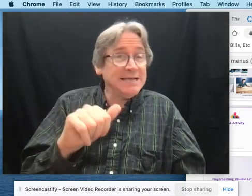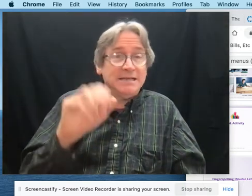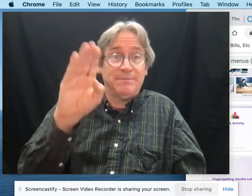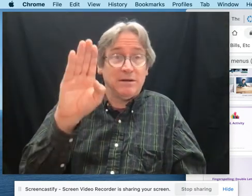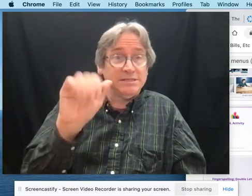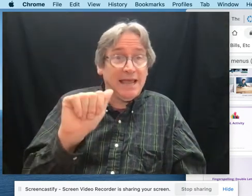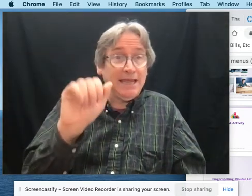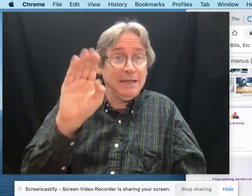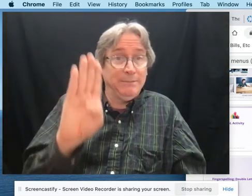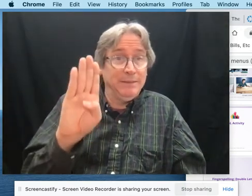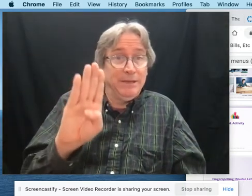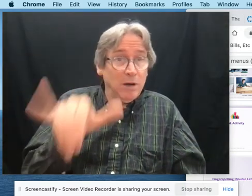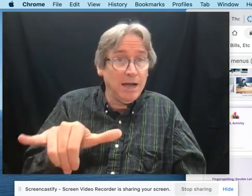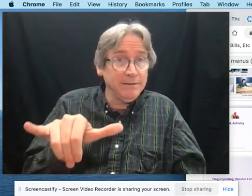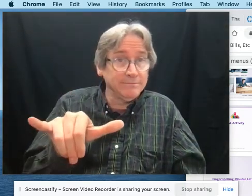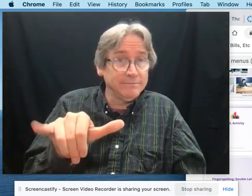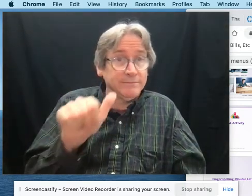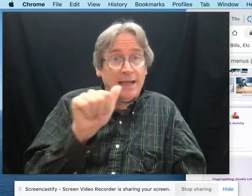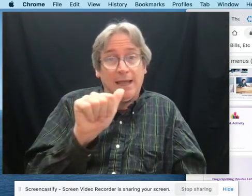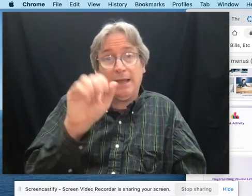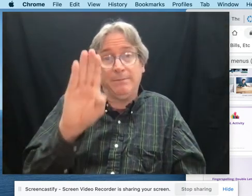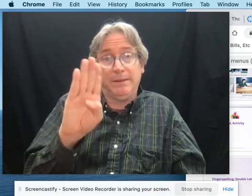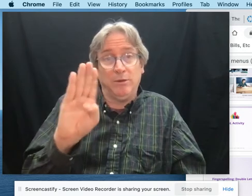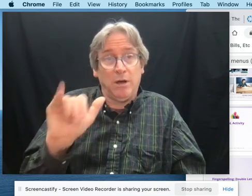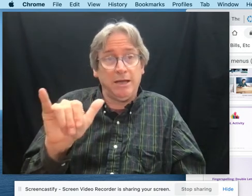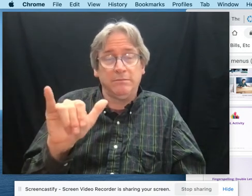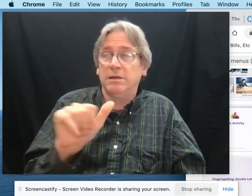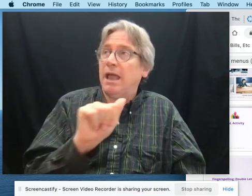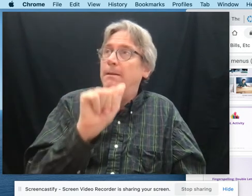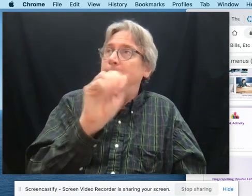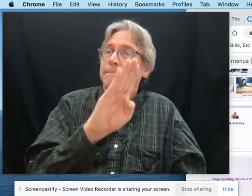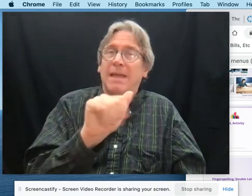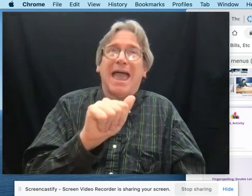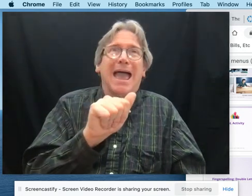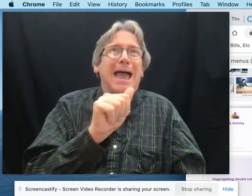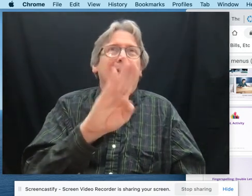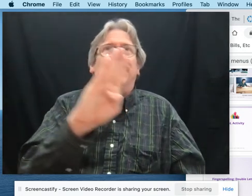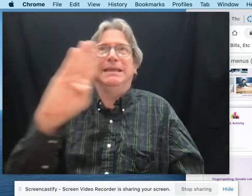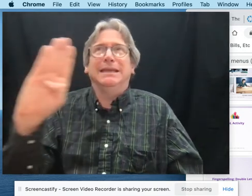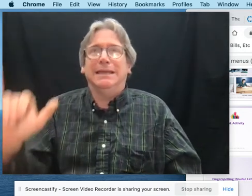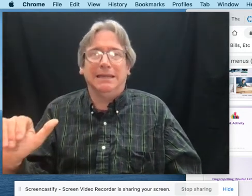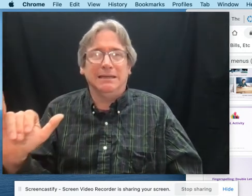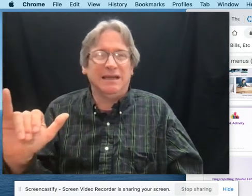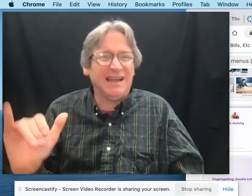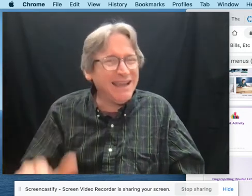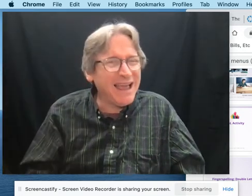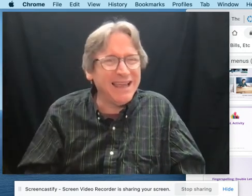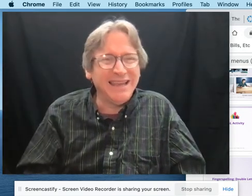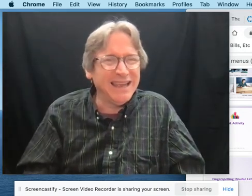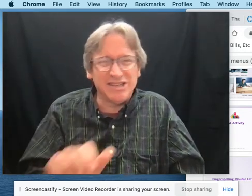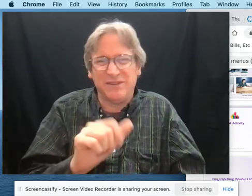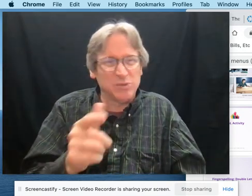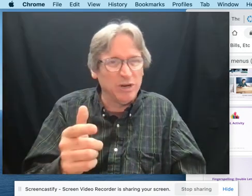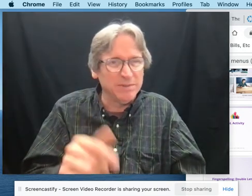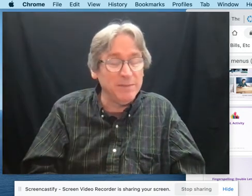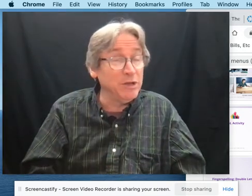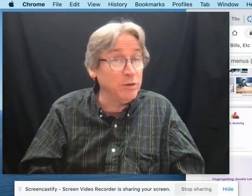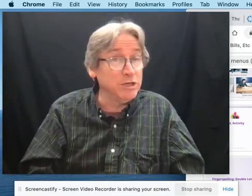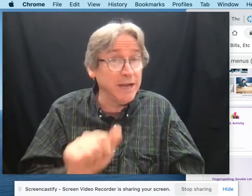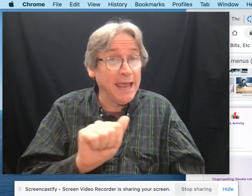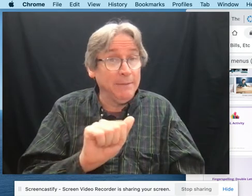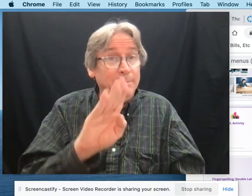I tend to bounce, A-B-B-Y, A-B-B-Y, Abby. It just feels weird to